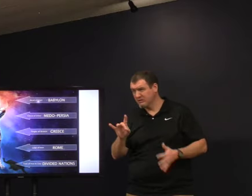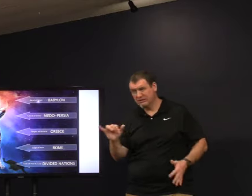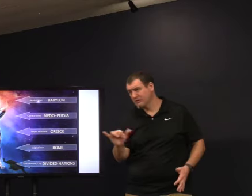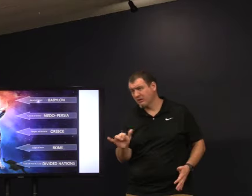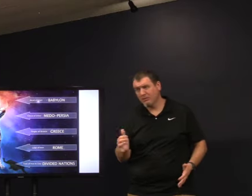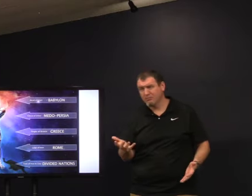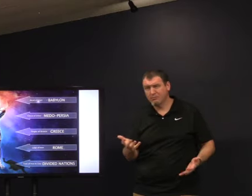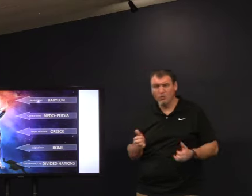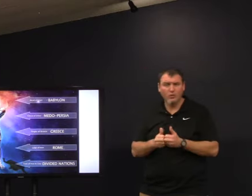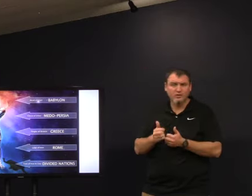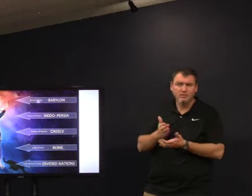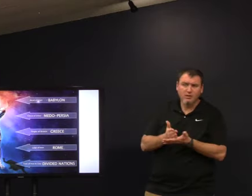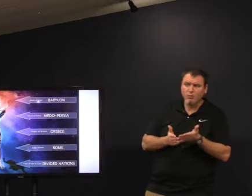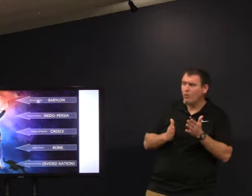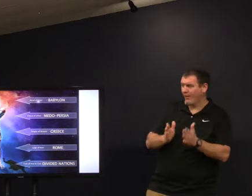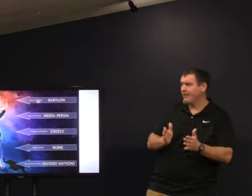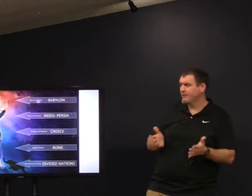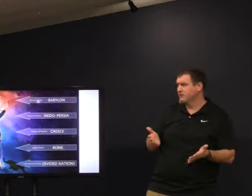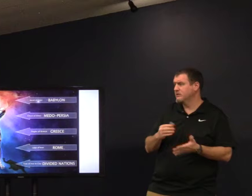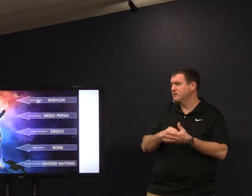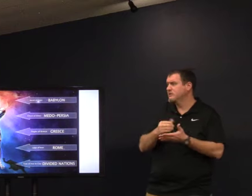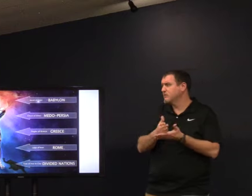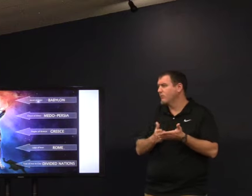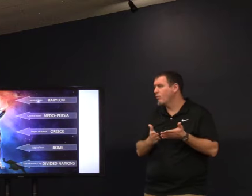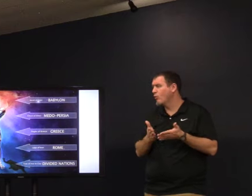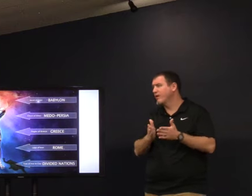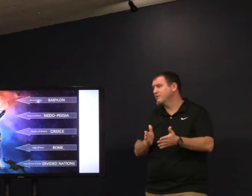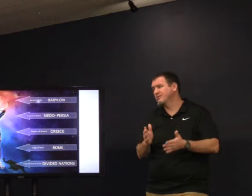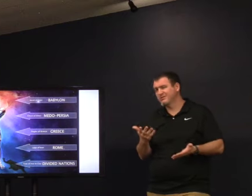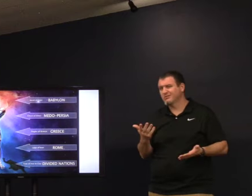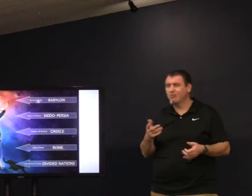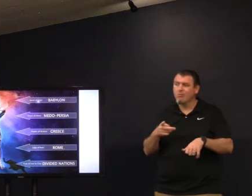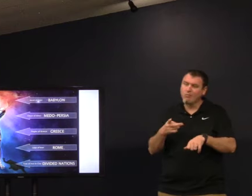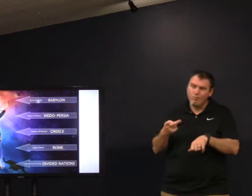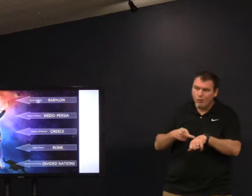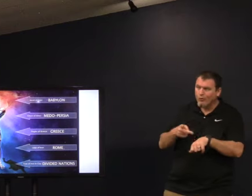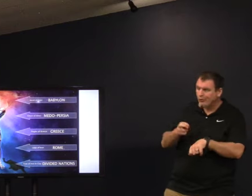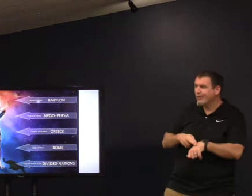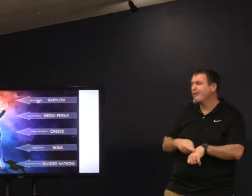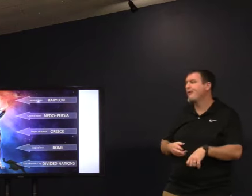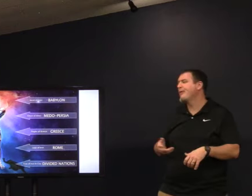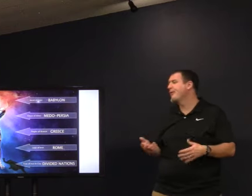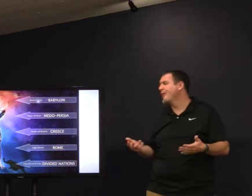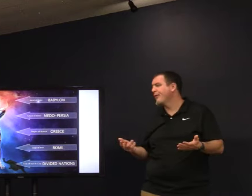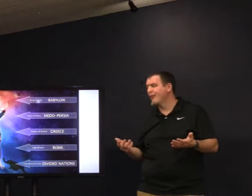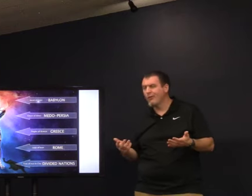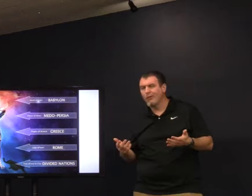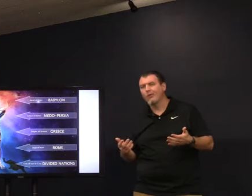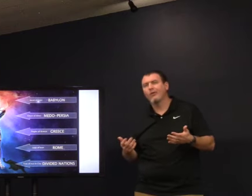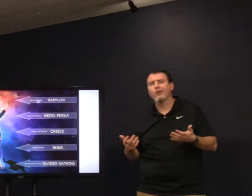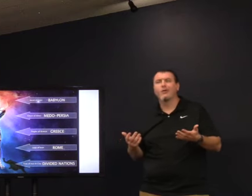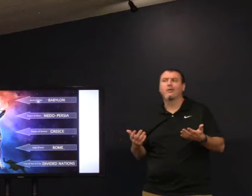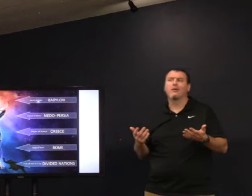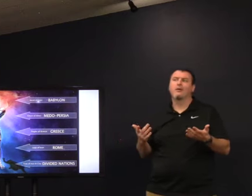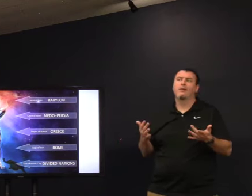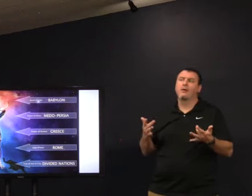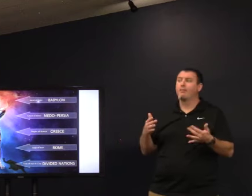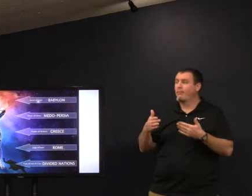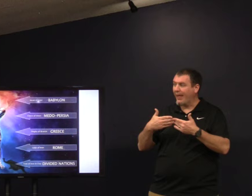resources. You know, America did the same thing, the same way. You know, Puerto Rico, we've done that to Puerto